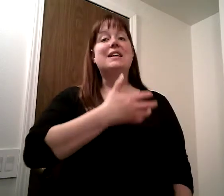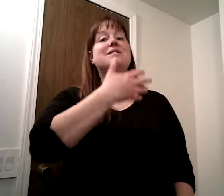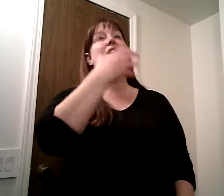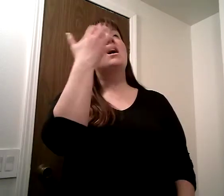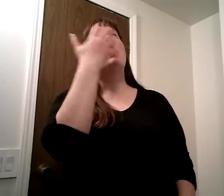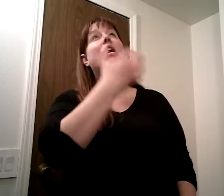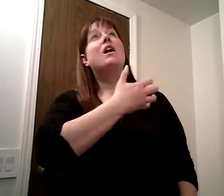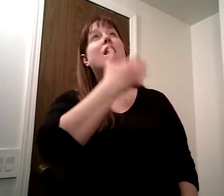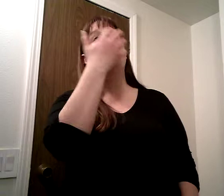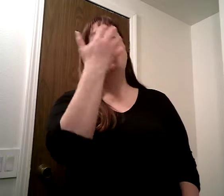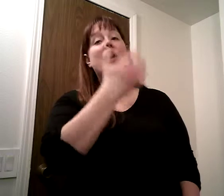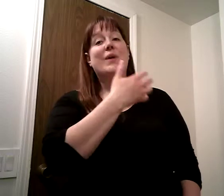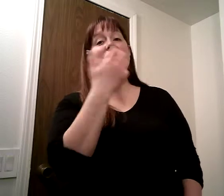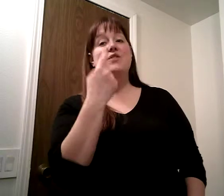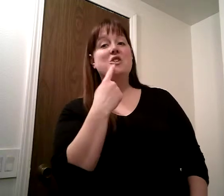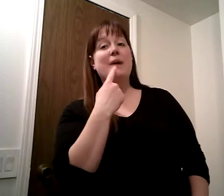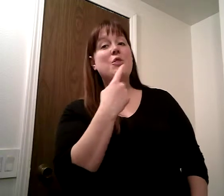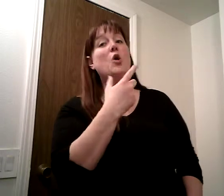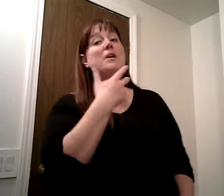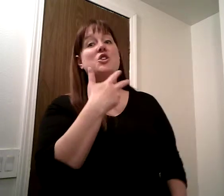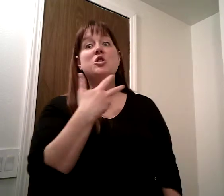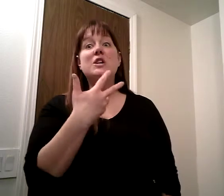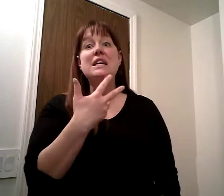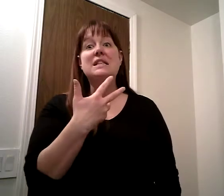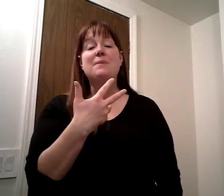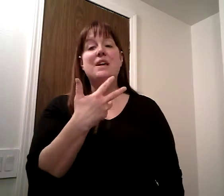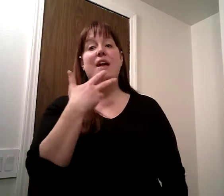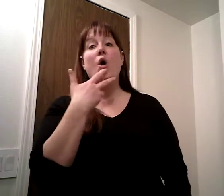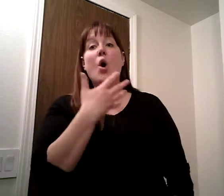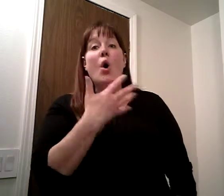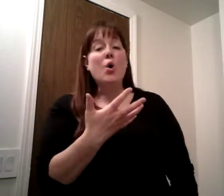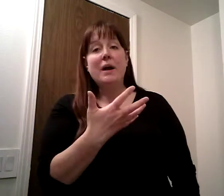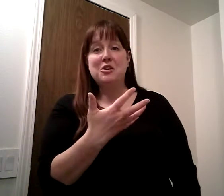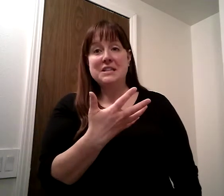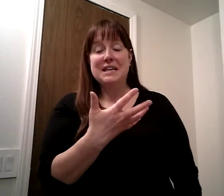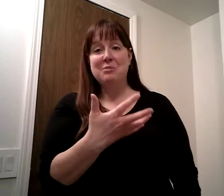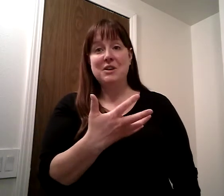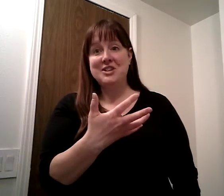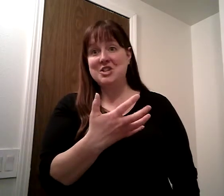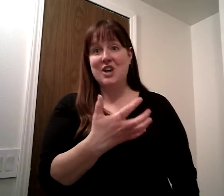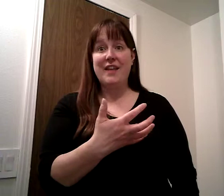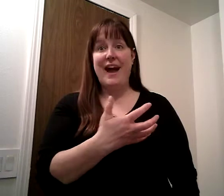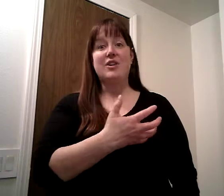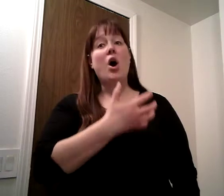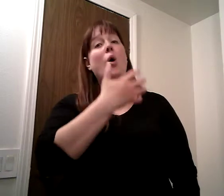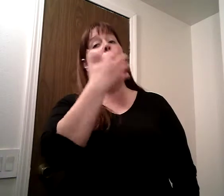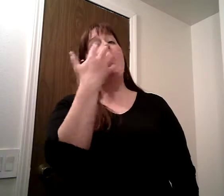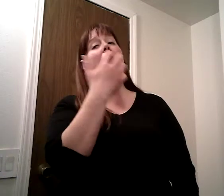this, right? So you've got your mouth open and you're looking at something like, oh my goodness, I can't believe I just saw that.